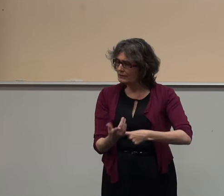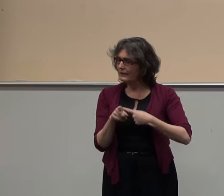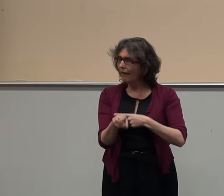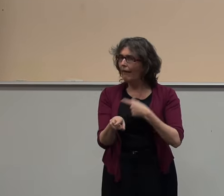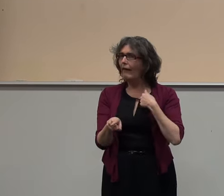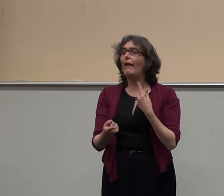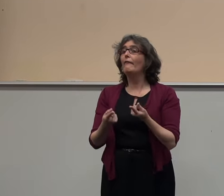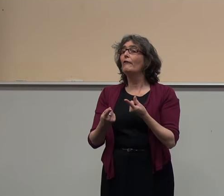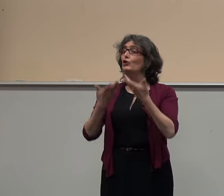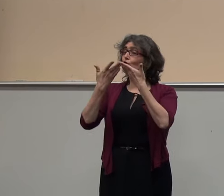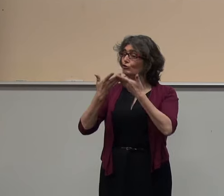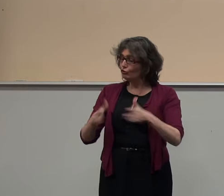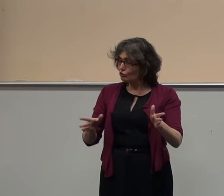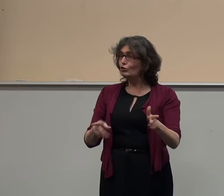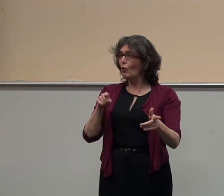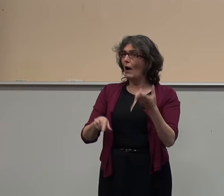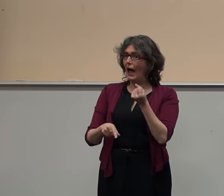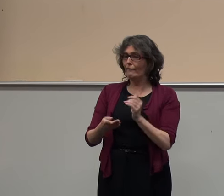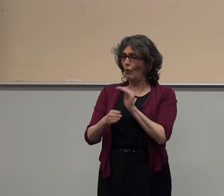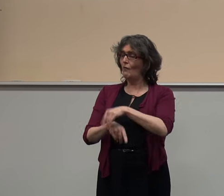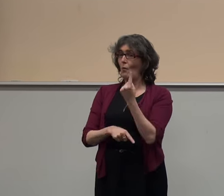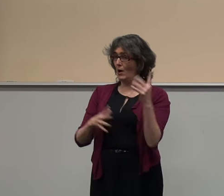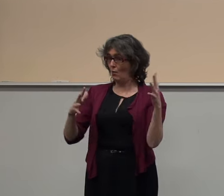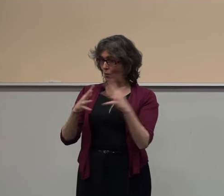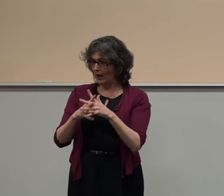week, it will be interpreted more than once.